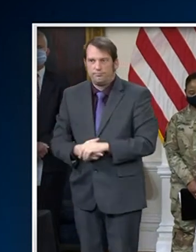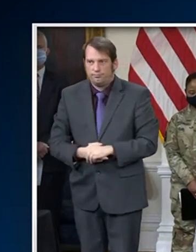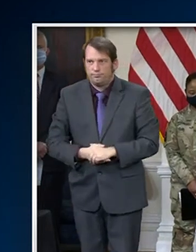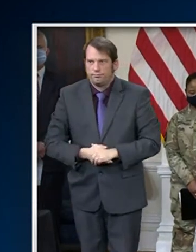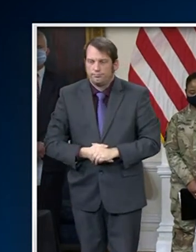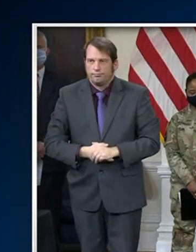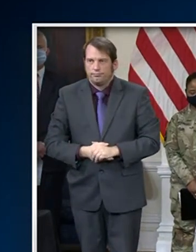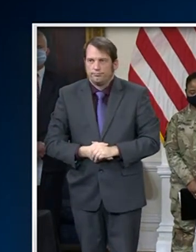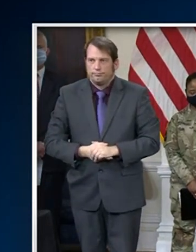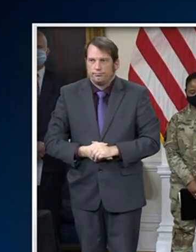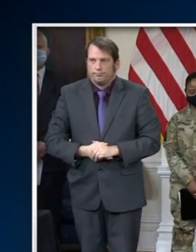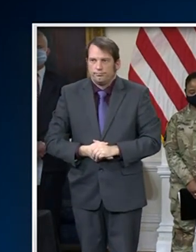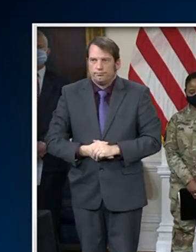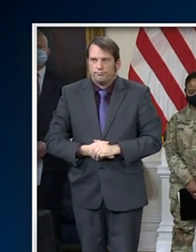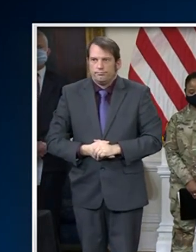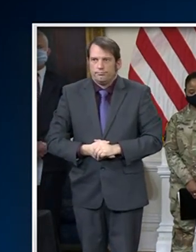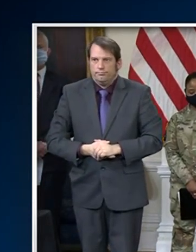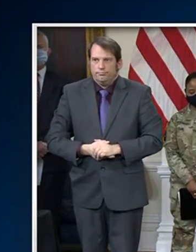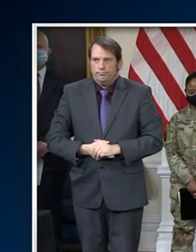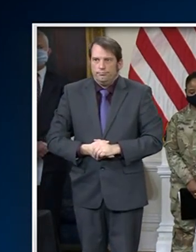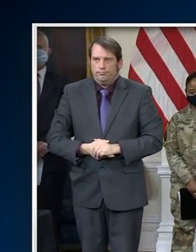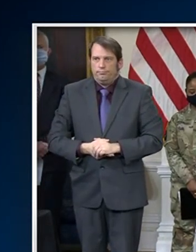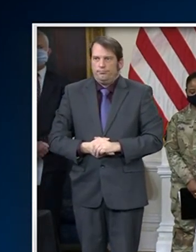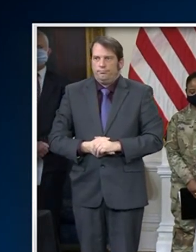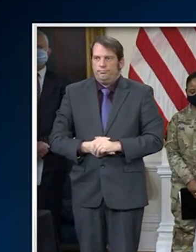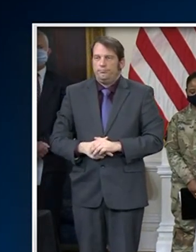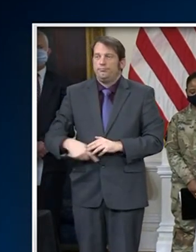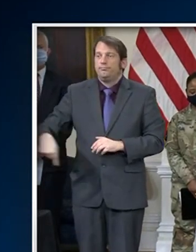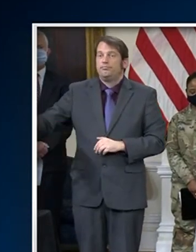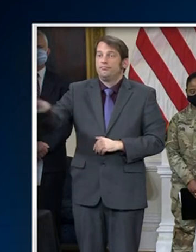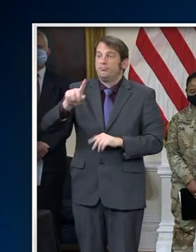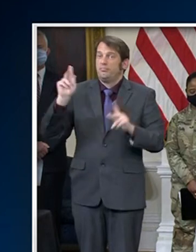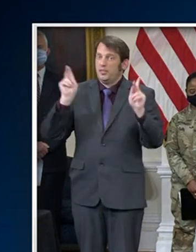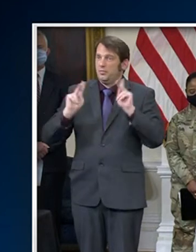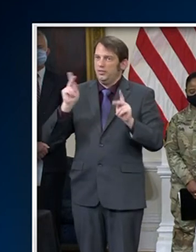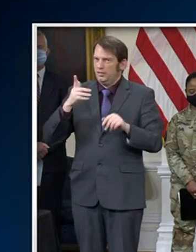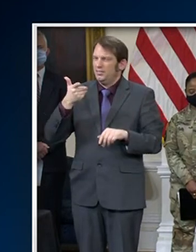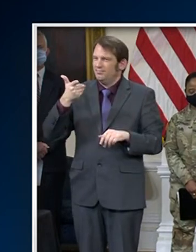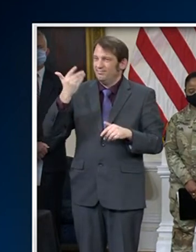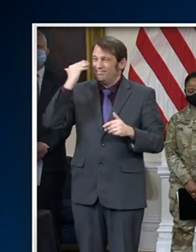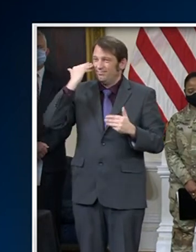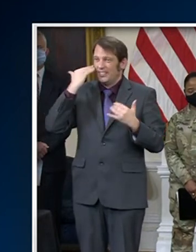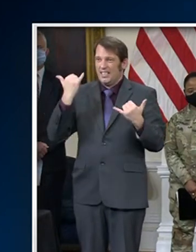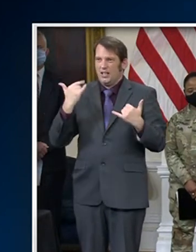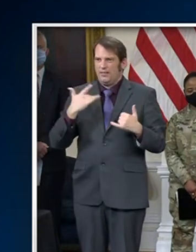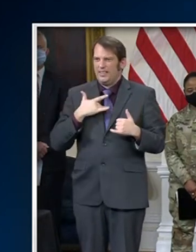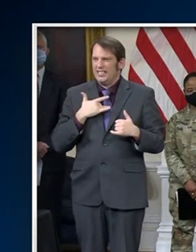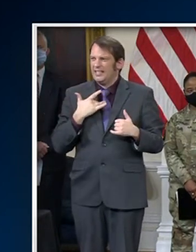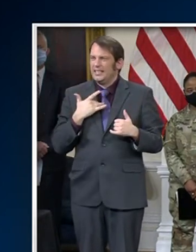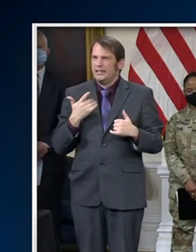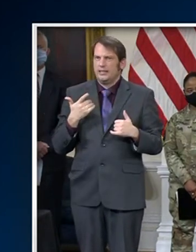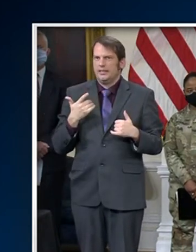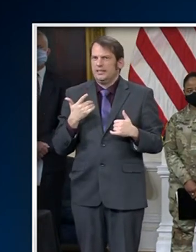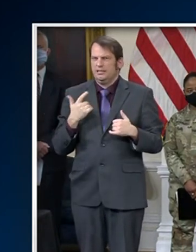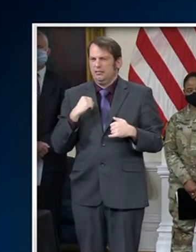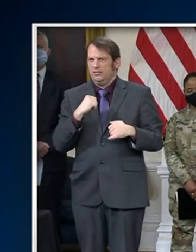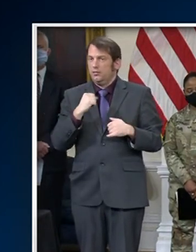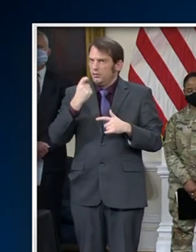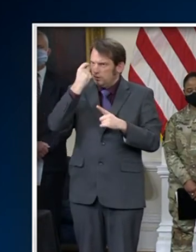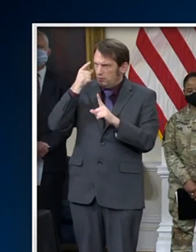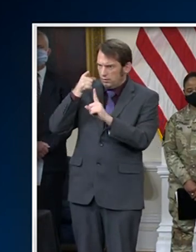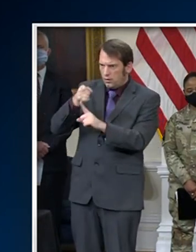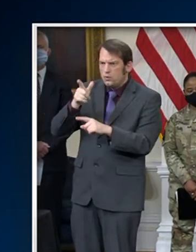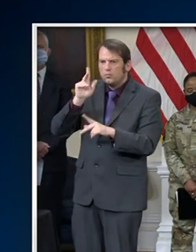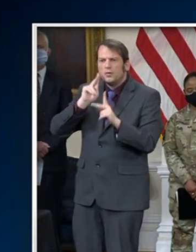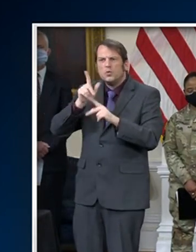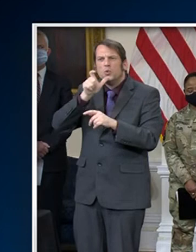significant vaccine reluctance and hesitancy in minority communities. As the state